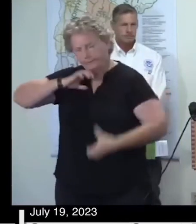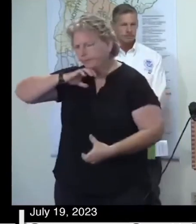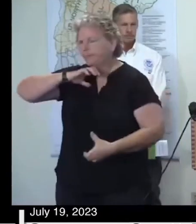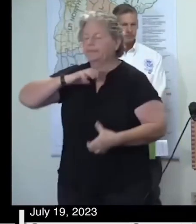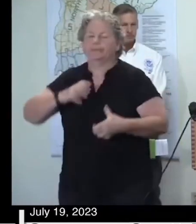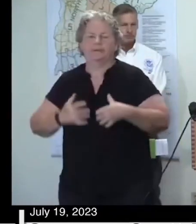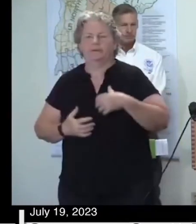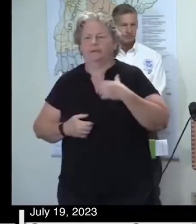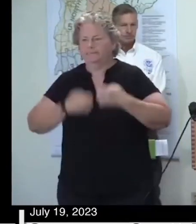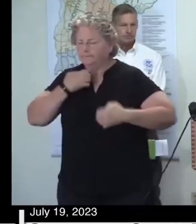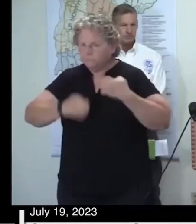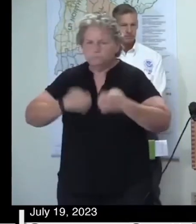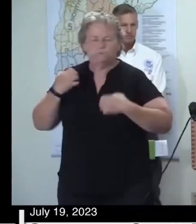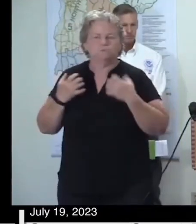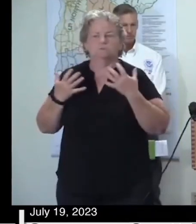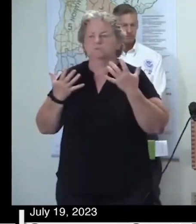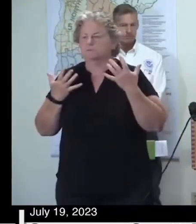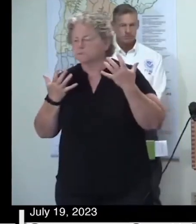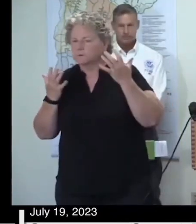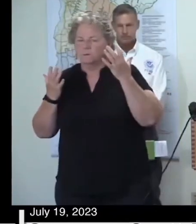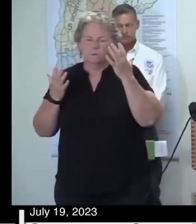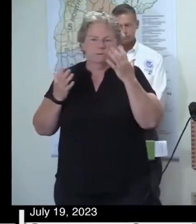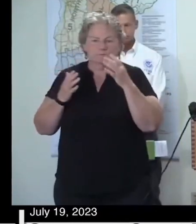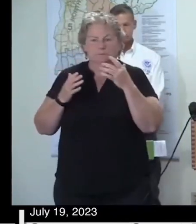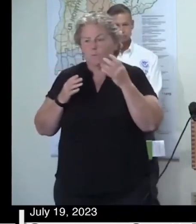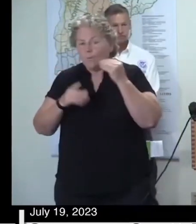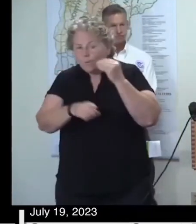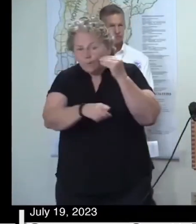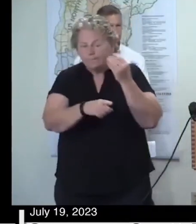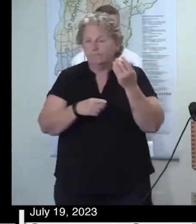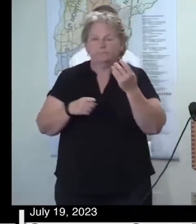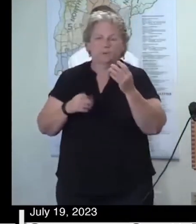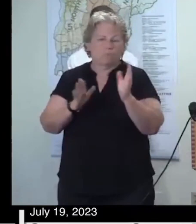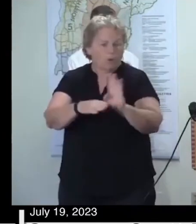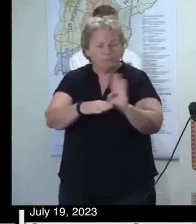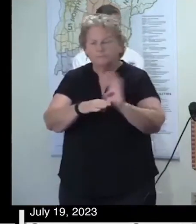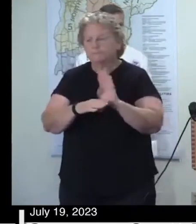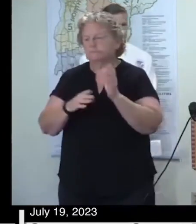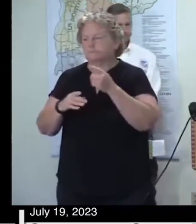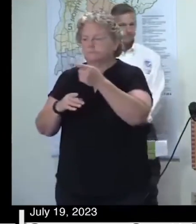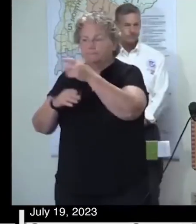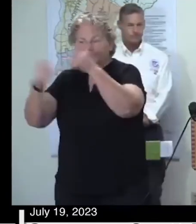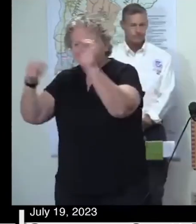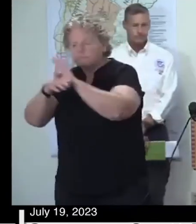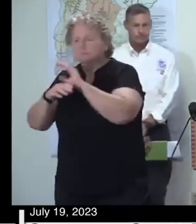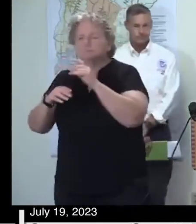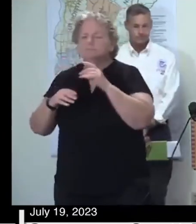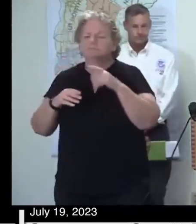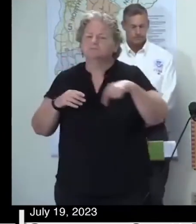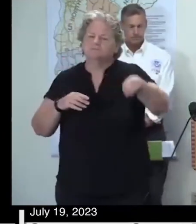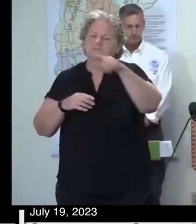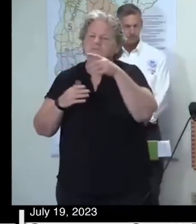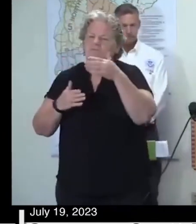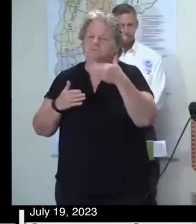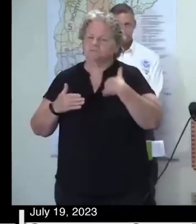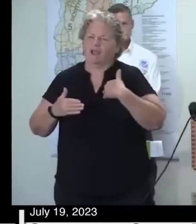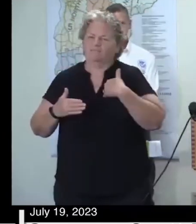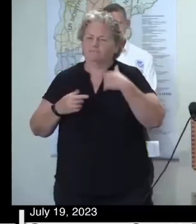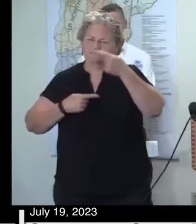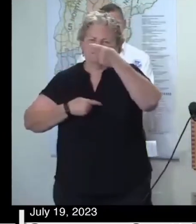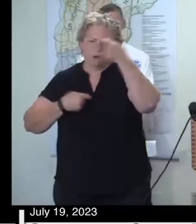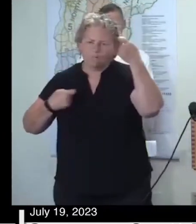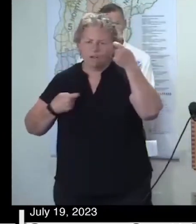sustained damages that will leave a lasting mark on our communities. Moreover, there are invisible